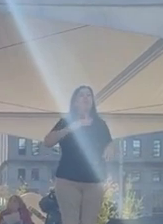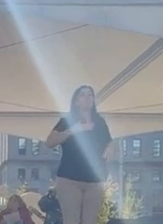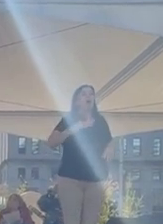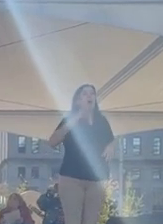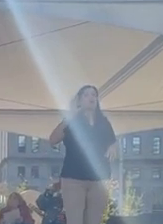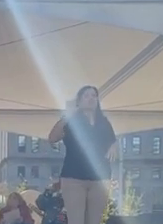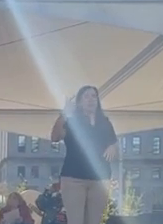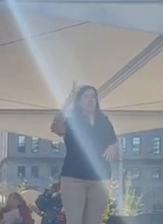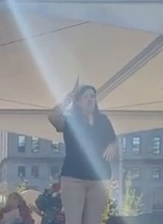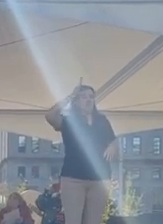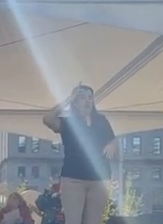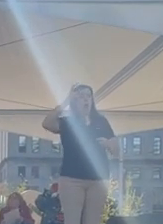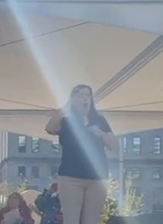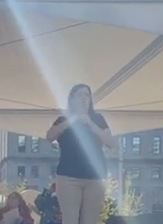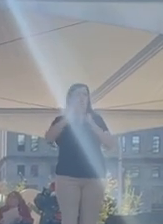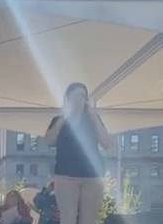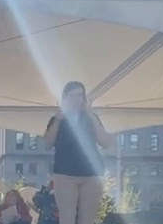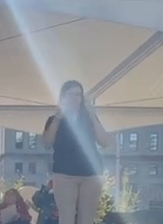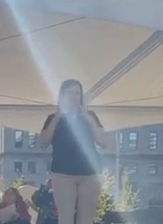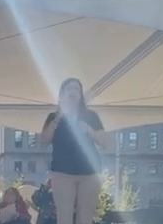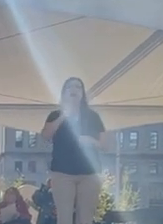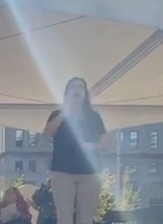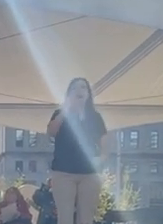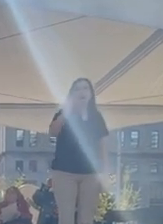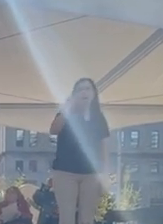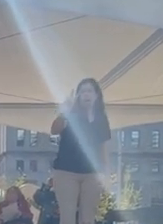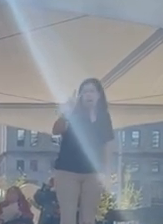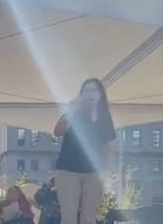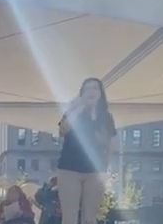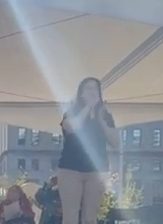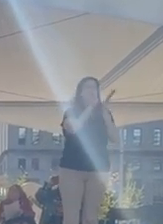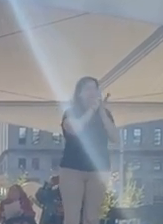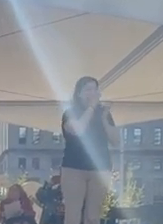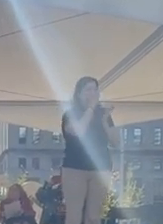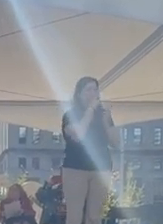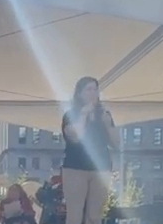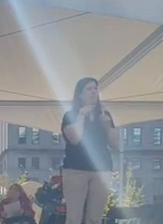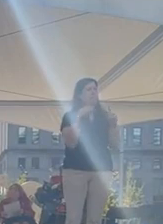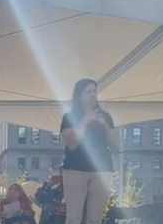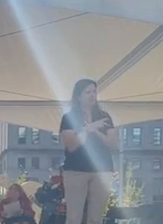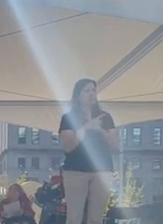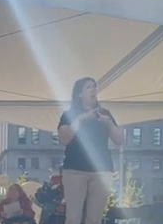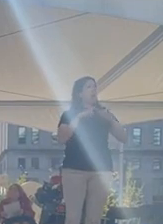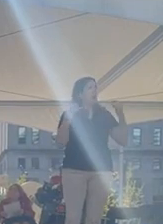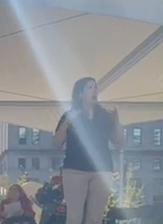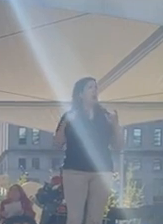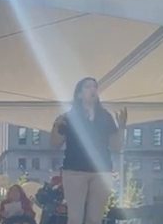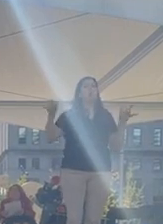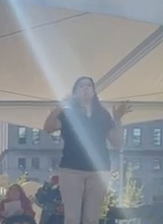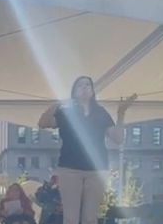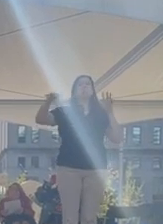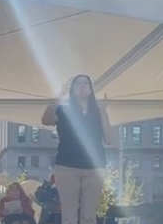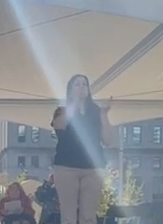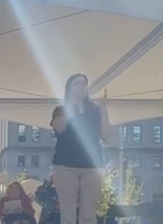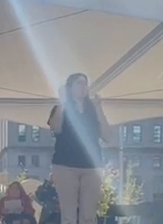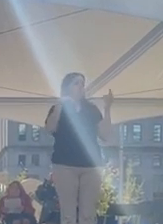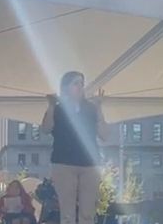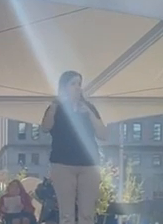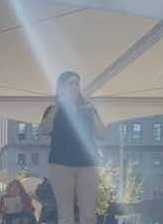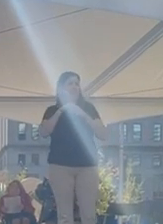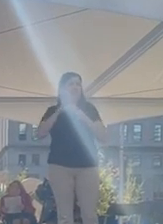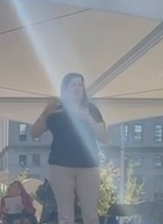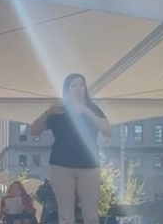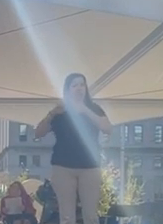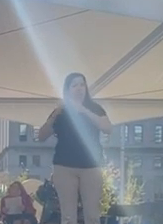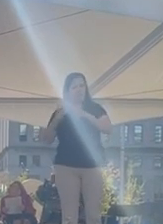sight. He's 82 years old. He is legally blind and then some, but he gets around in the community he's in the house